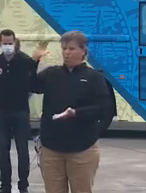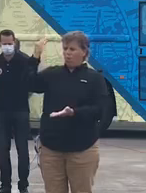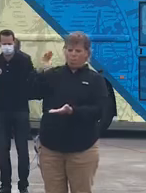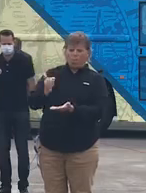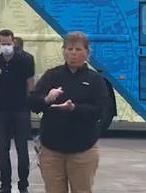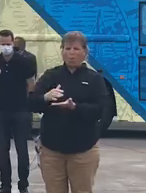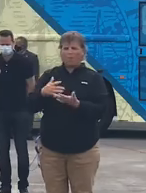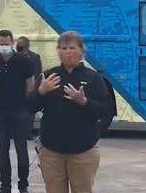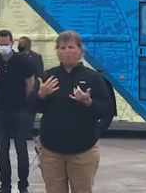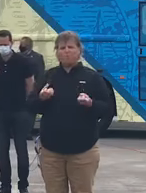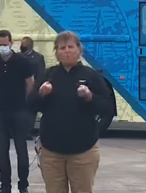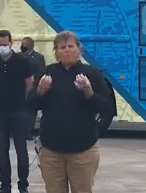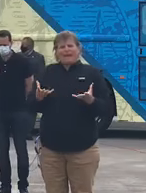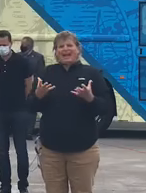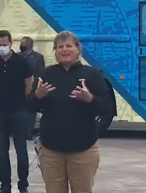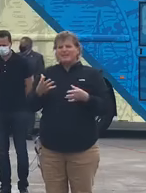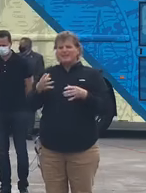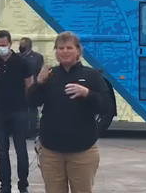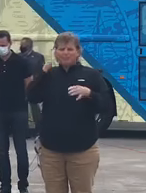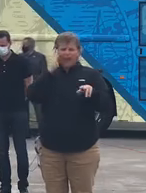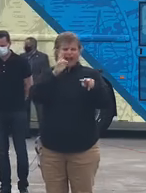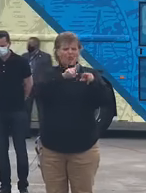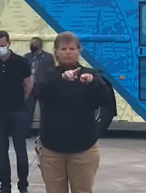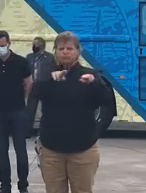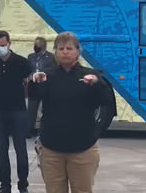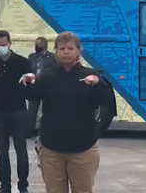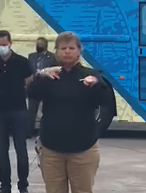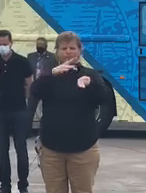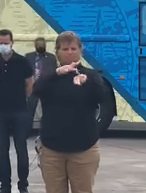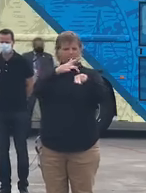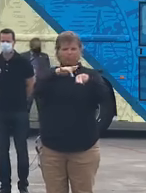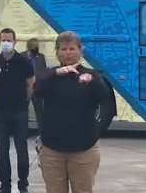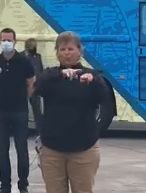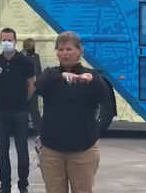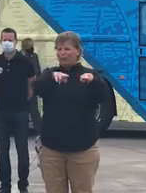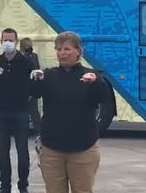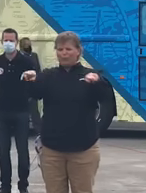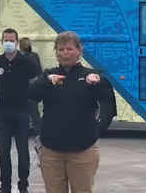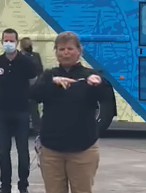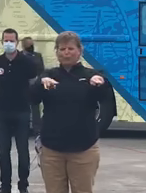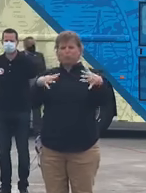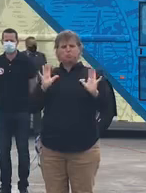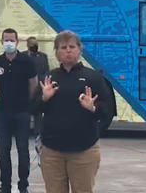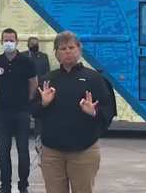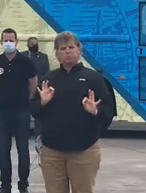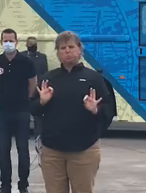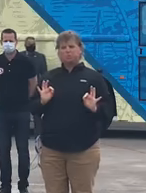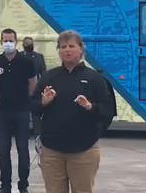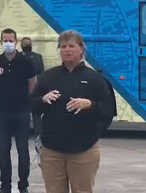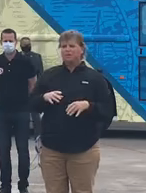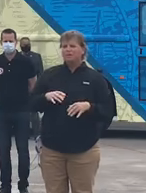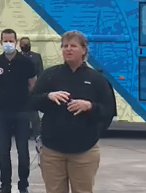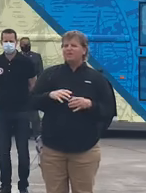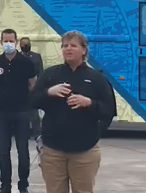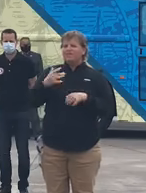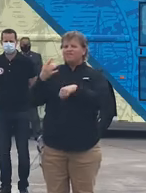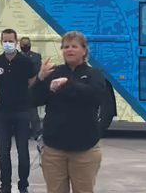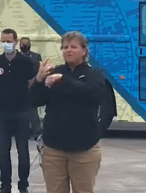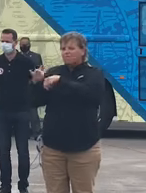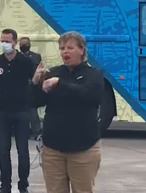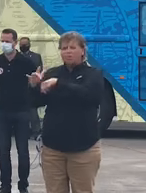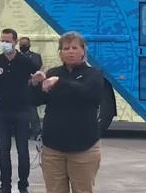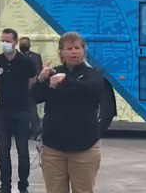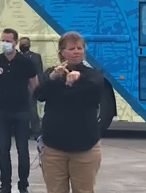are open. We have hundreds of ICU beds. We have close to 1,000 respirators actually available here in Miami-Dade County. So the